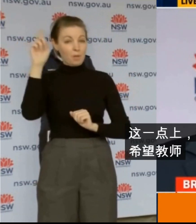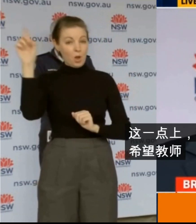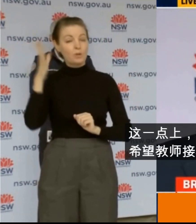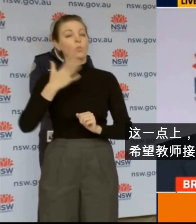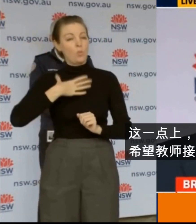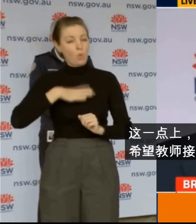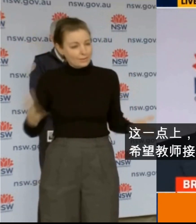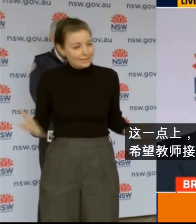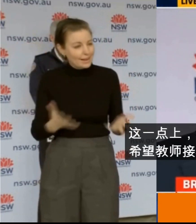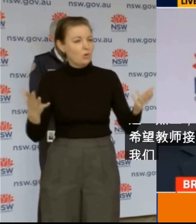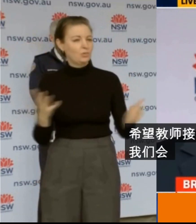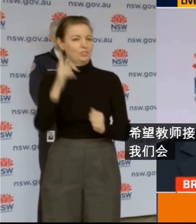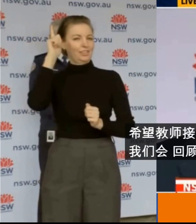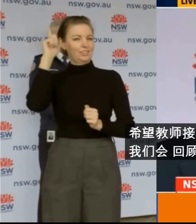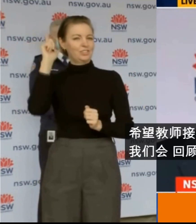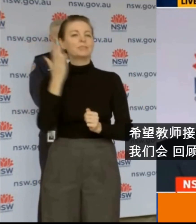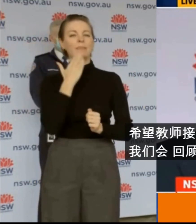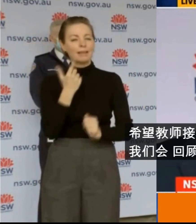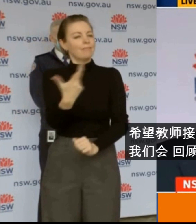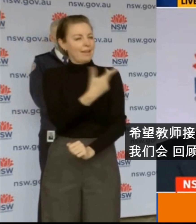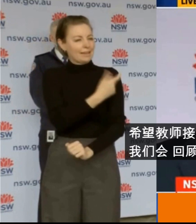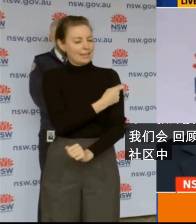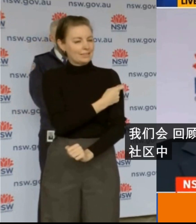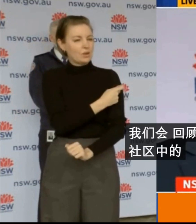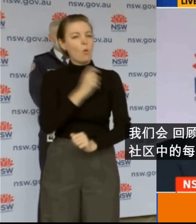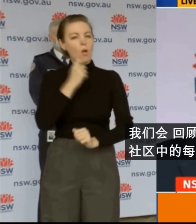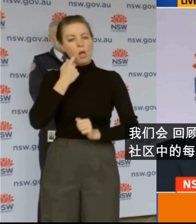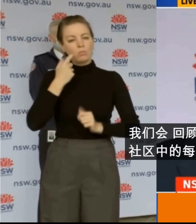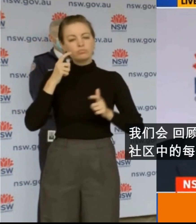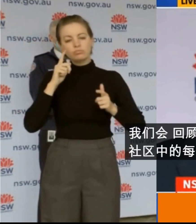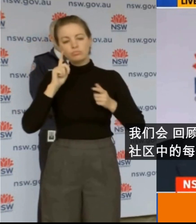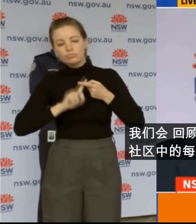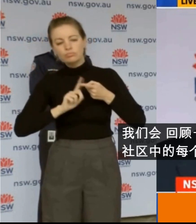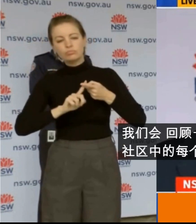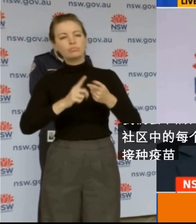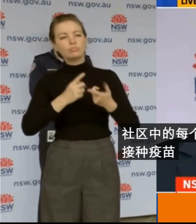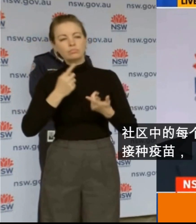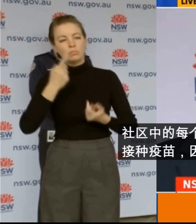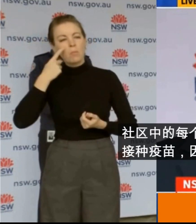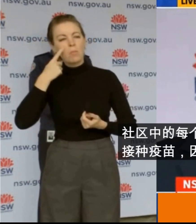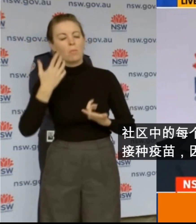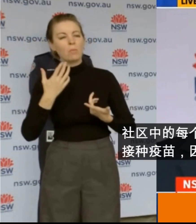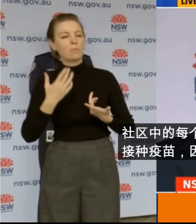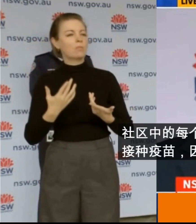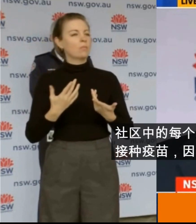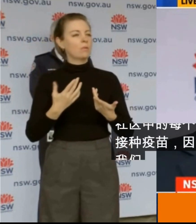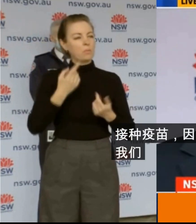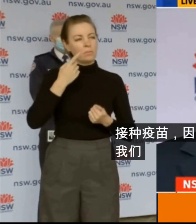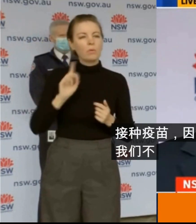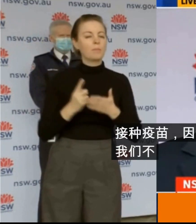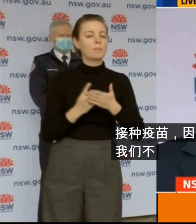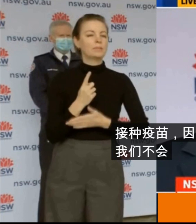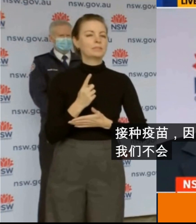want teachers to get vaccinated, and we'll review that. I think everybody in the community would like all of us to be vaccinated, because until we